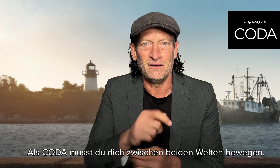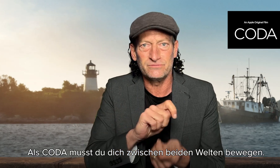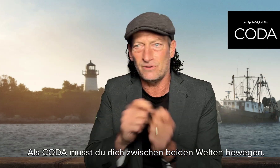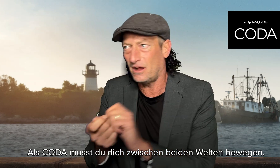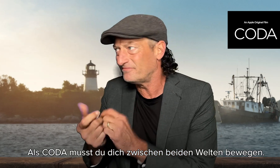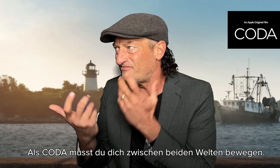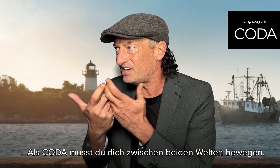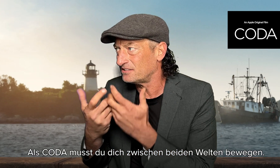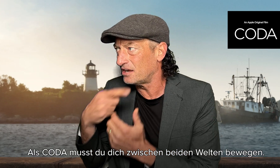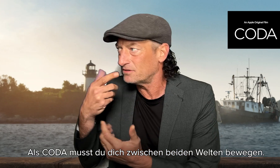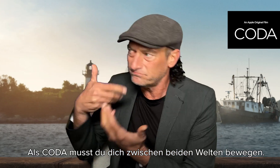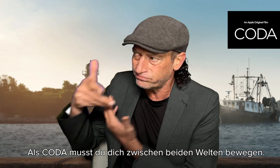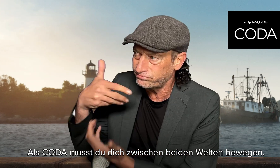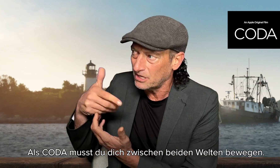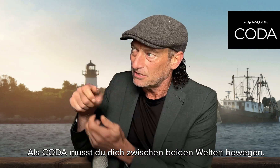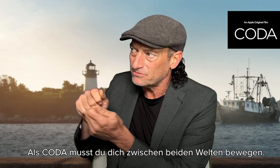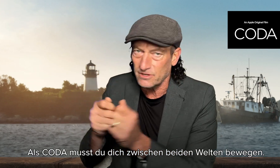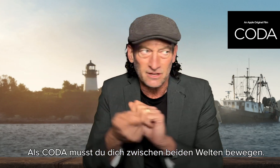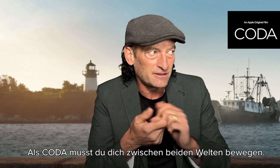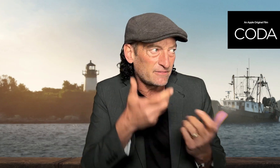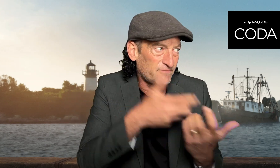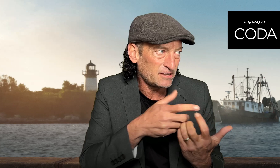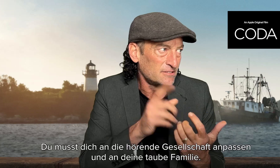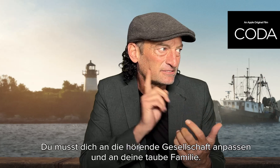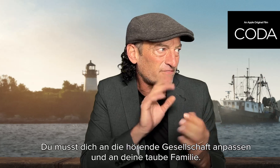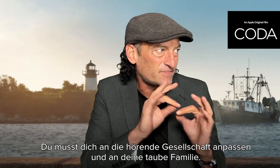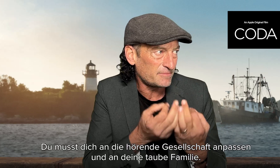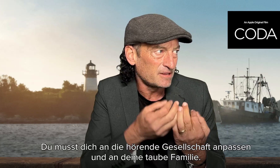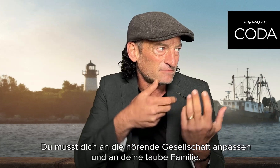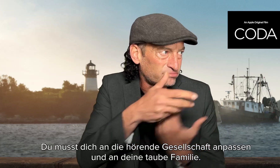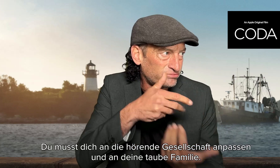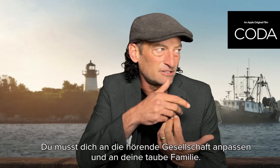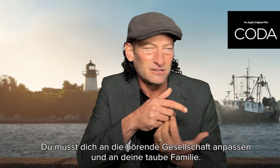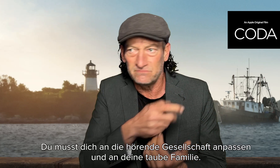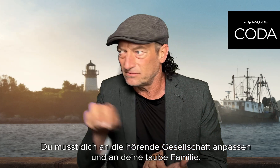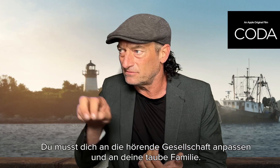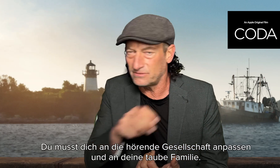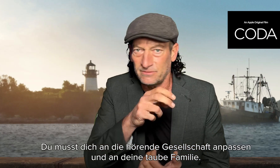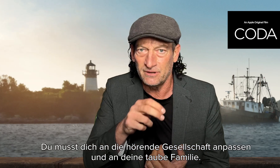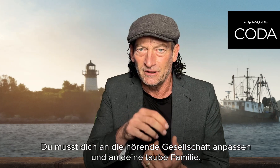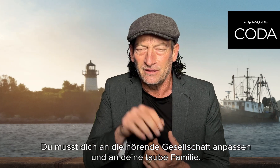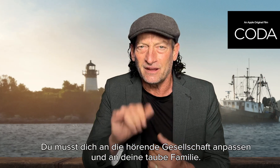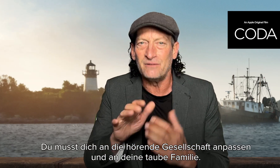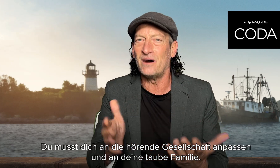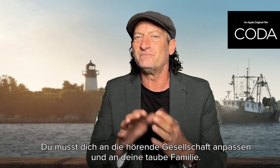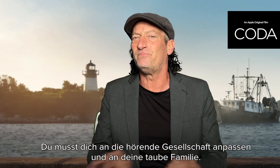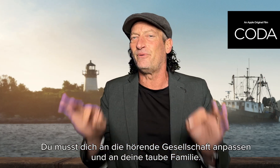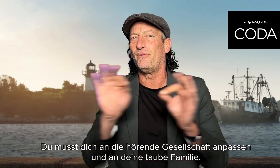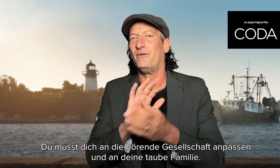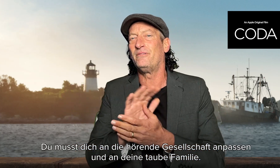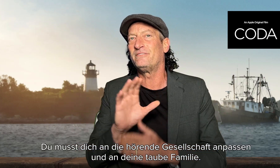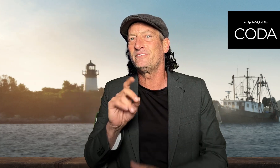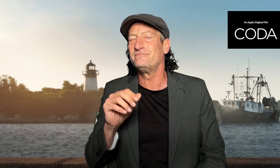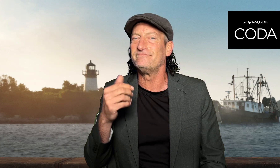Being a coda, you have to navigate between both worlds. You have to adapt with hearing society and then with your